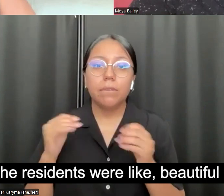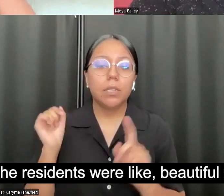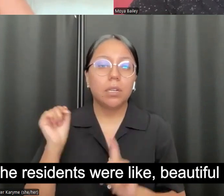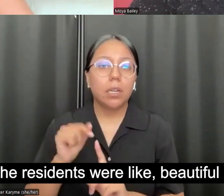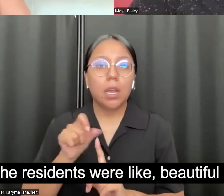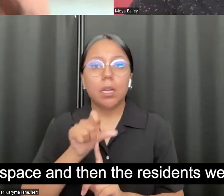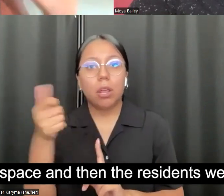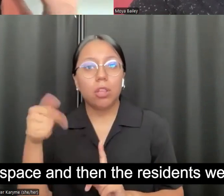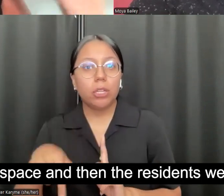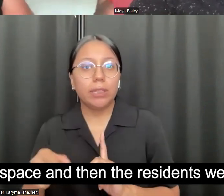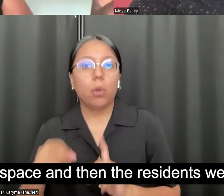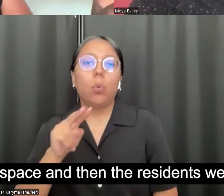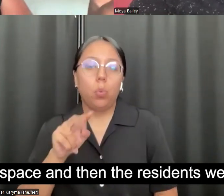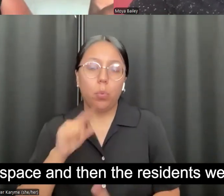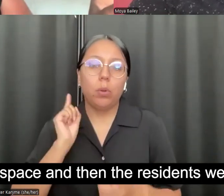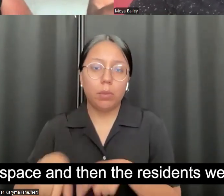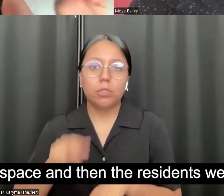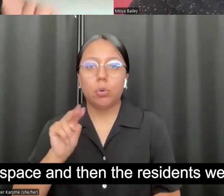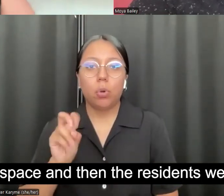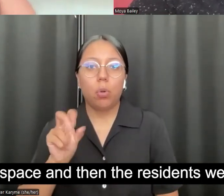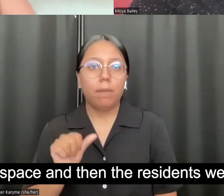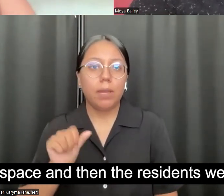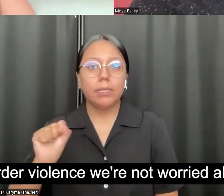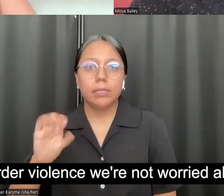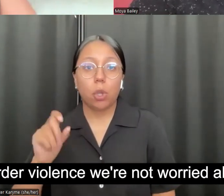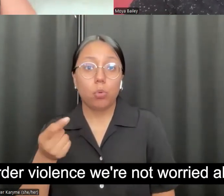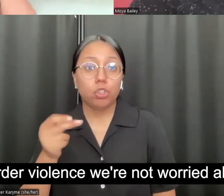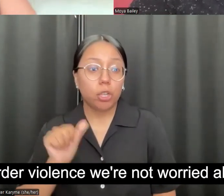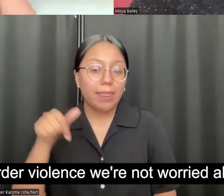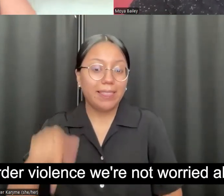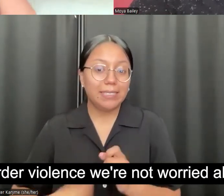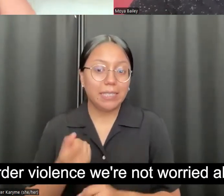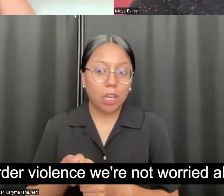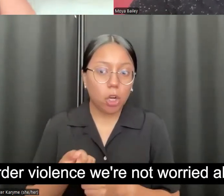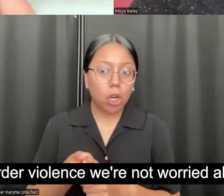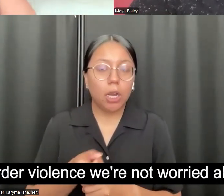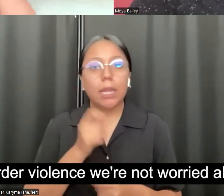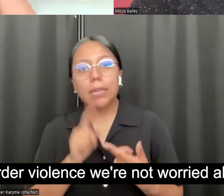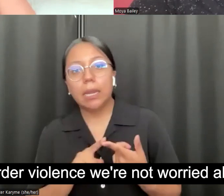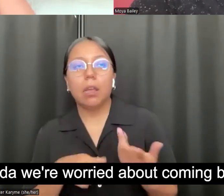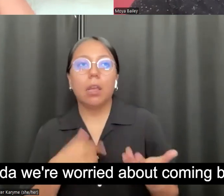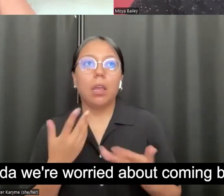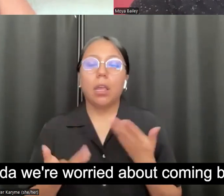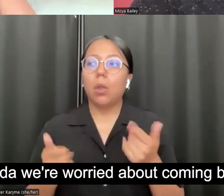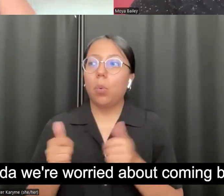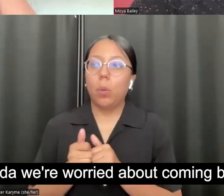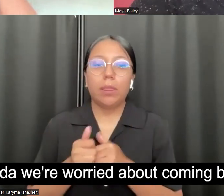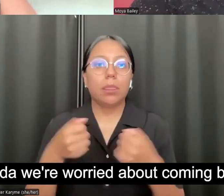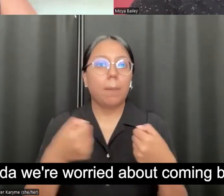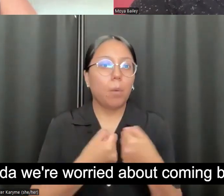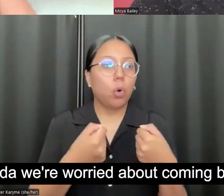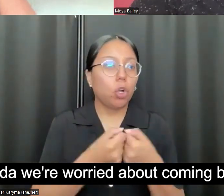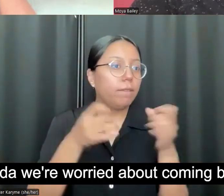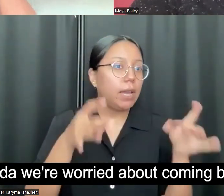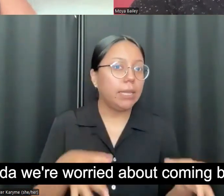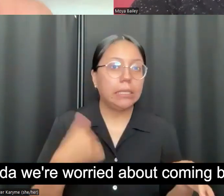residents were like, beautiful, accessible residency space. And then the residents were like, hey, with all the border violence, we're not worried about going into Canada. We're worried about